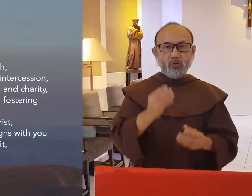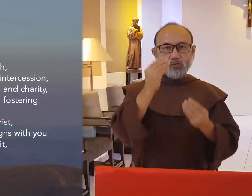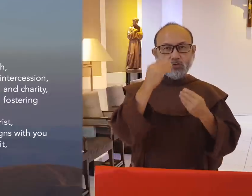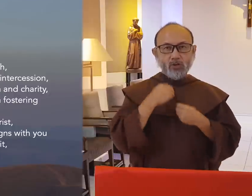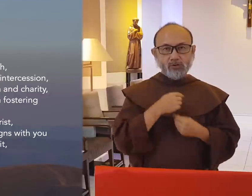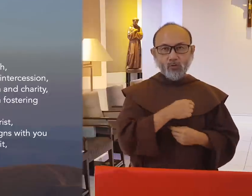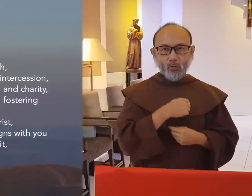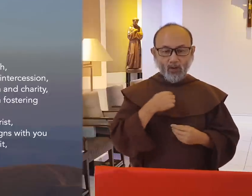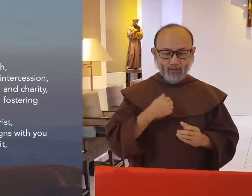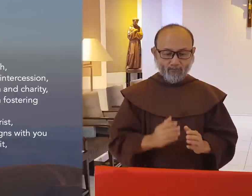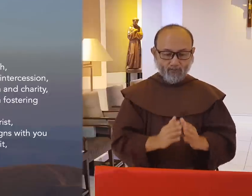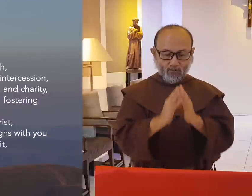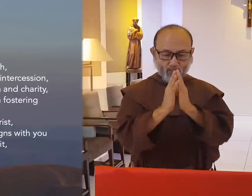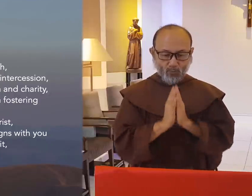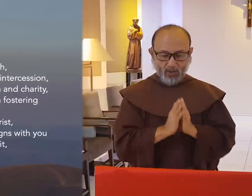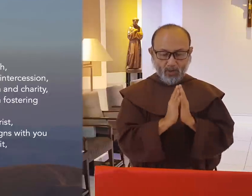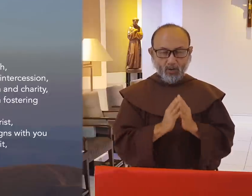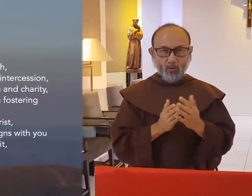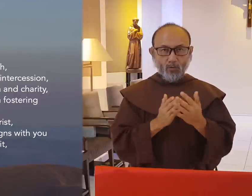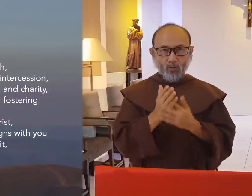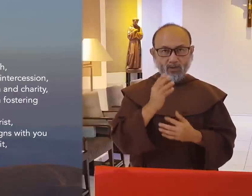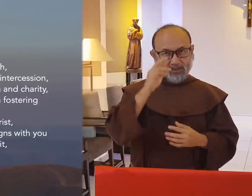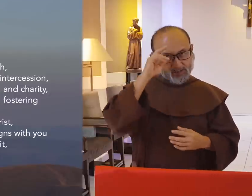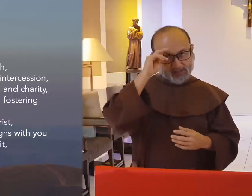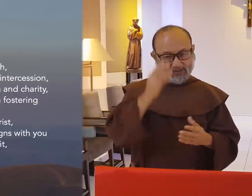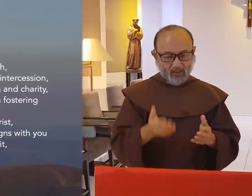grant, we pray, through his intercession,